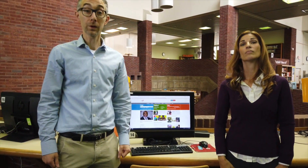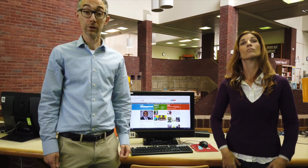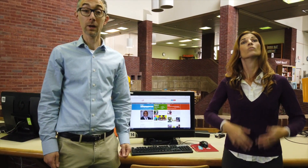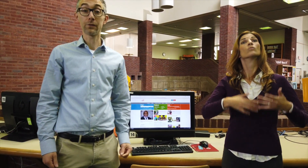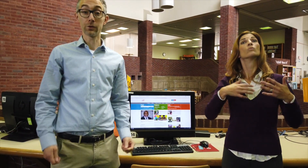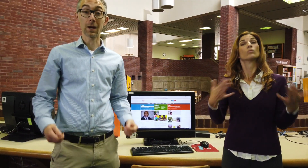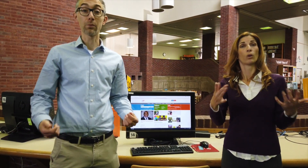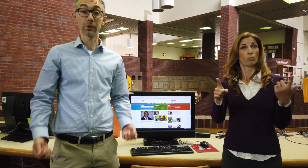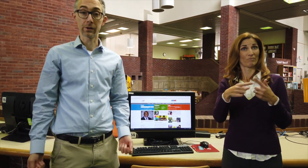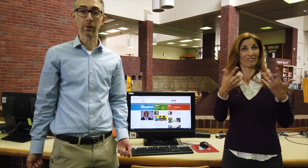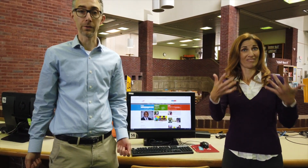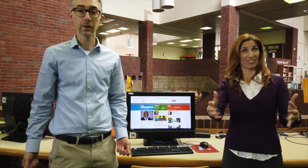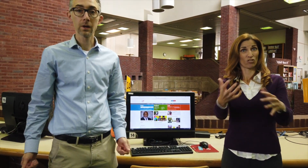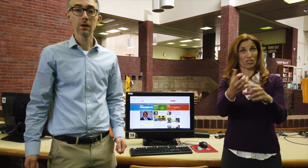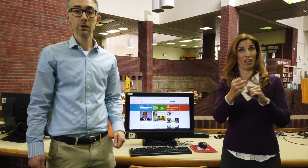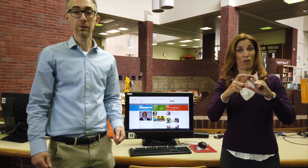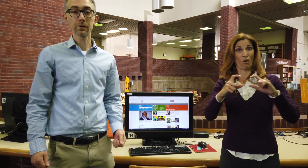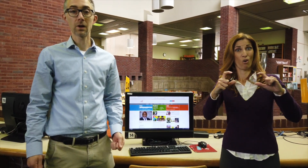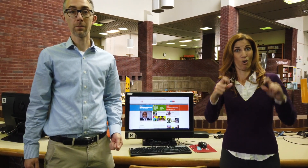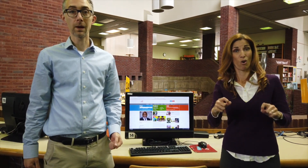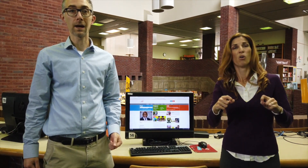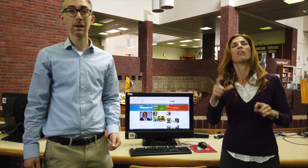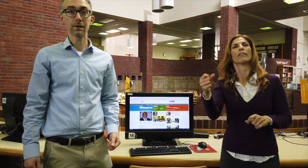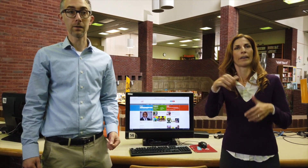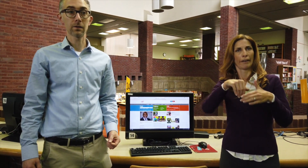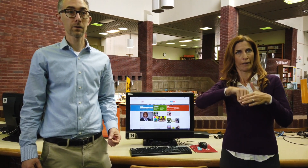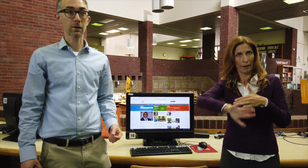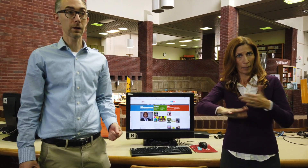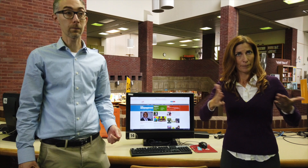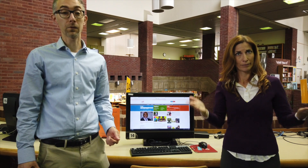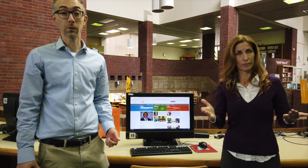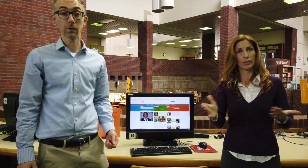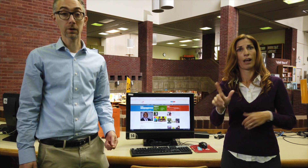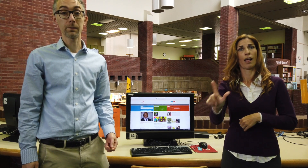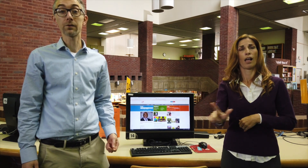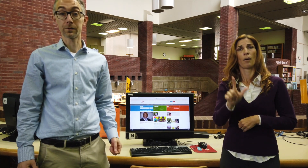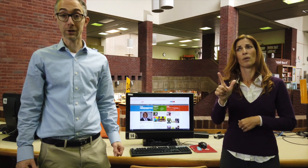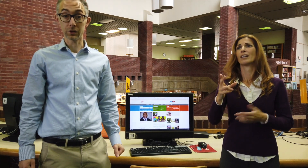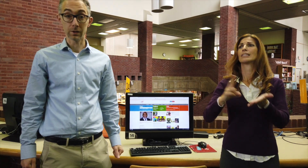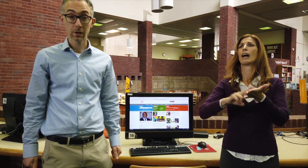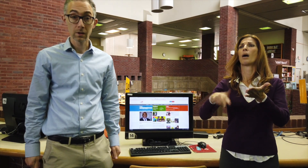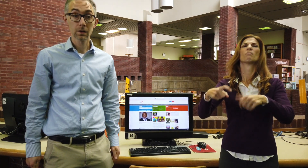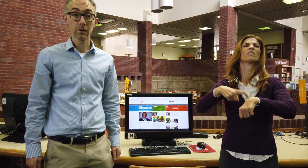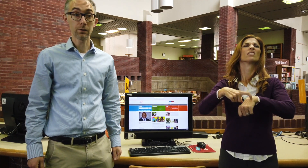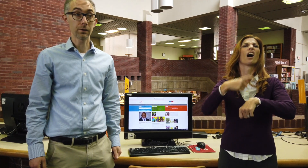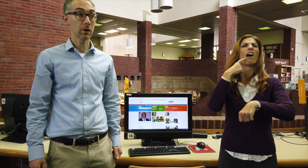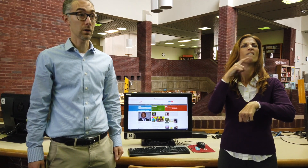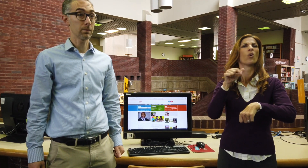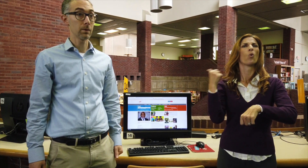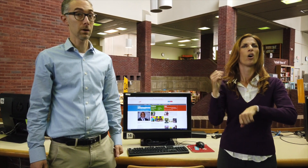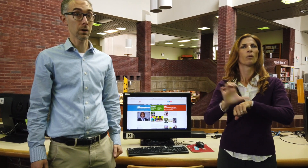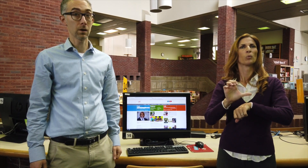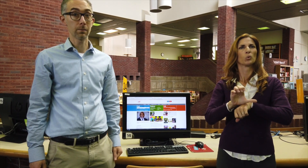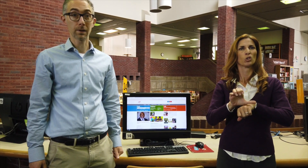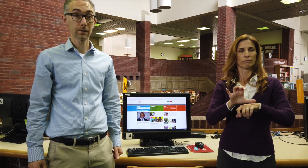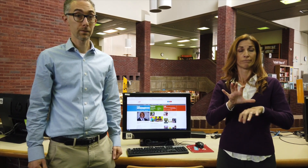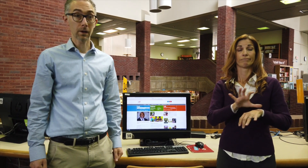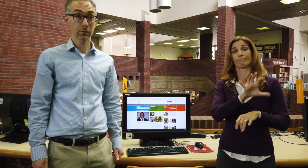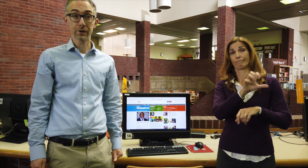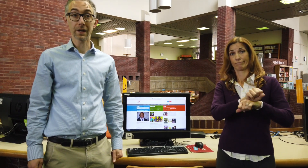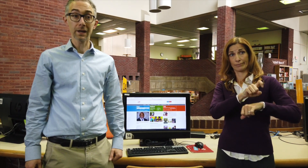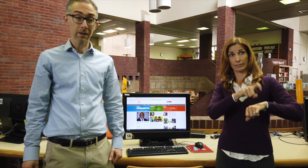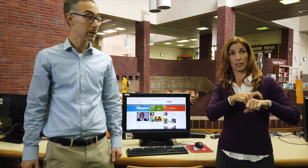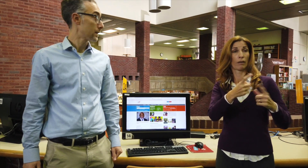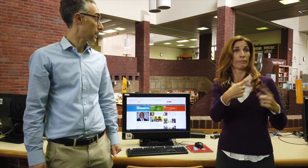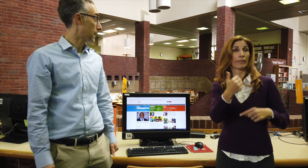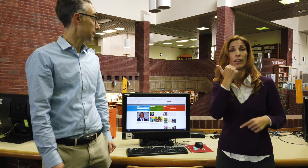So once you have your library card, you can come and sign up for a computer session. You can come